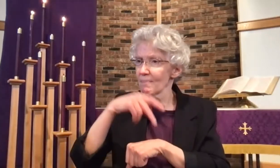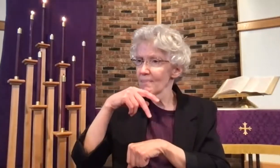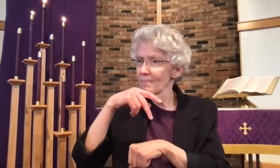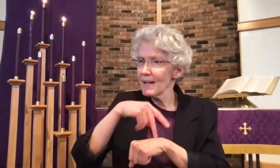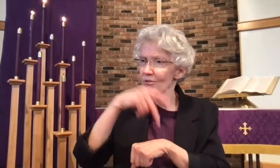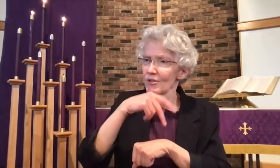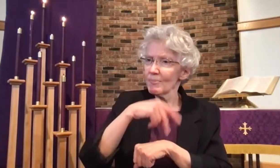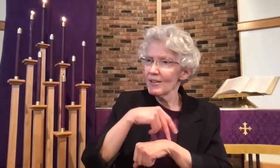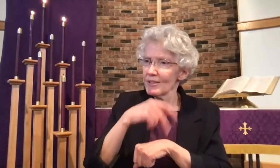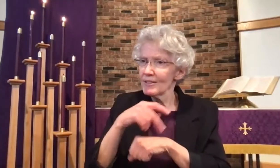and Peter